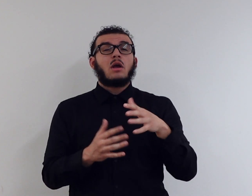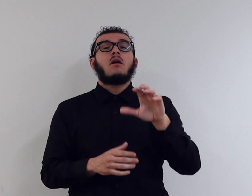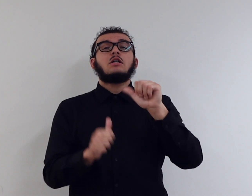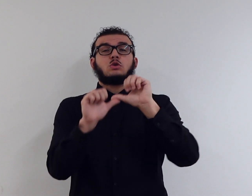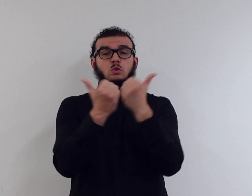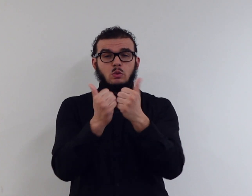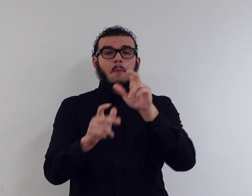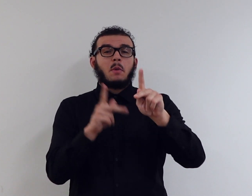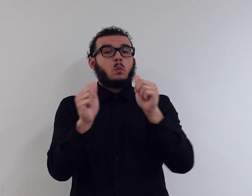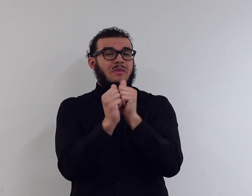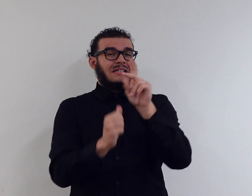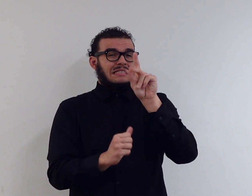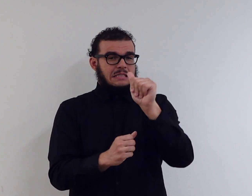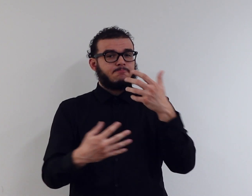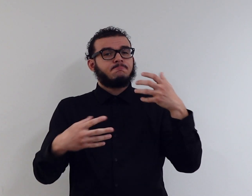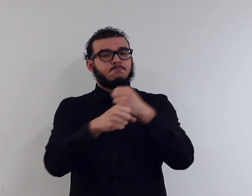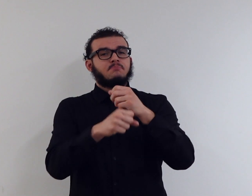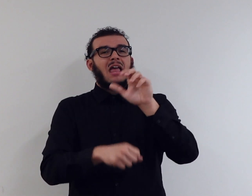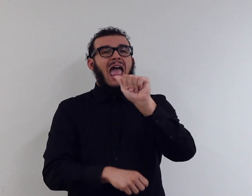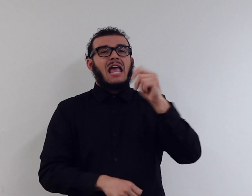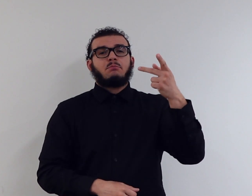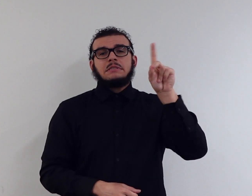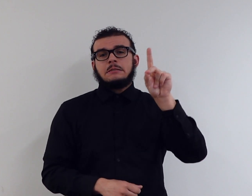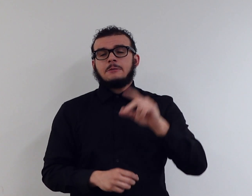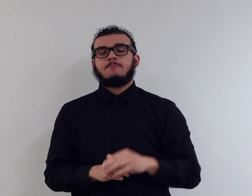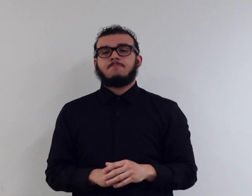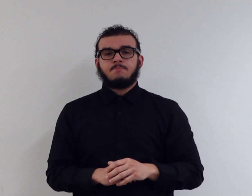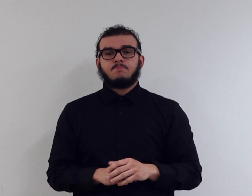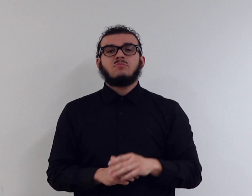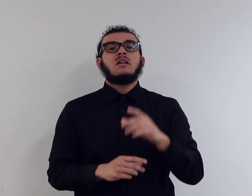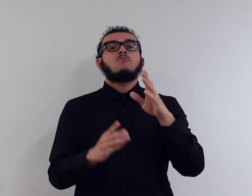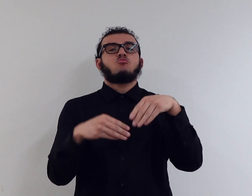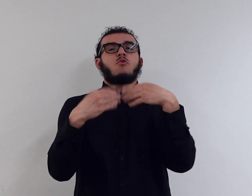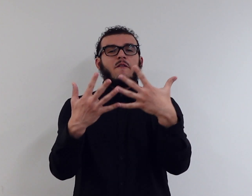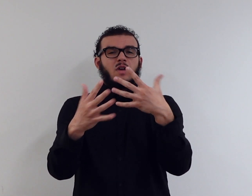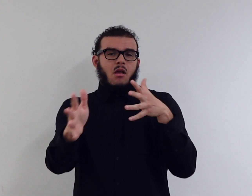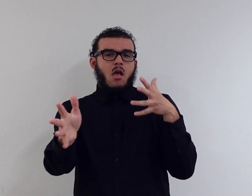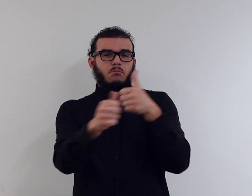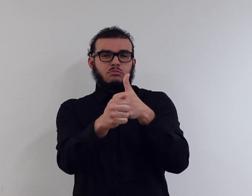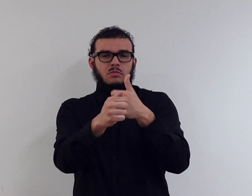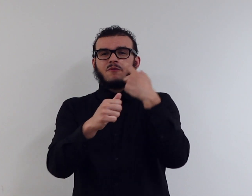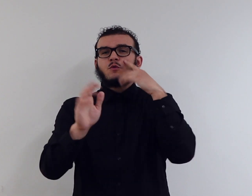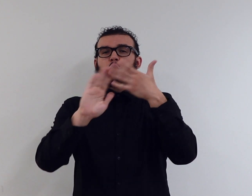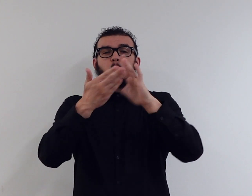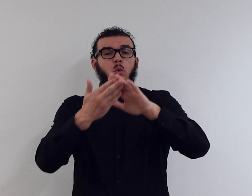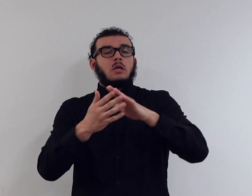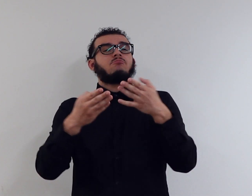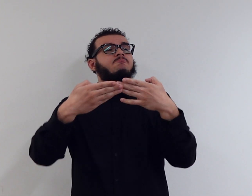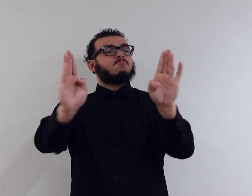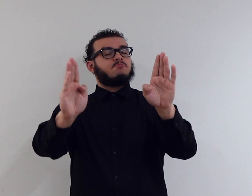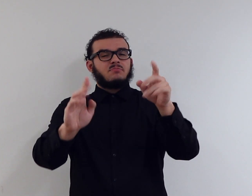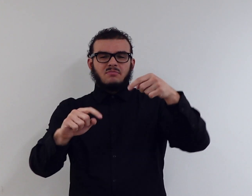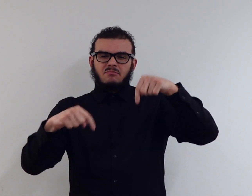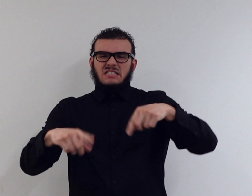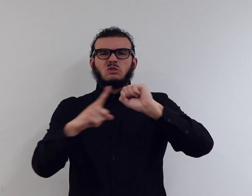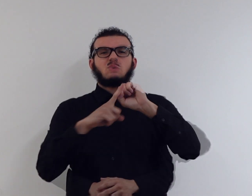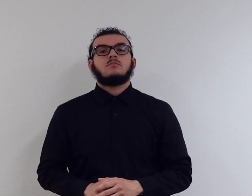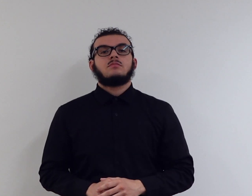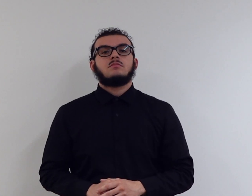with Disabilities, AAPD, is providing an update to the community about this situation.